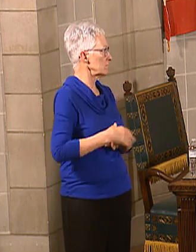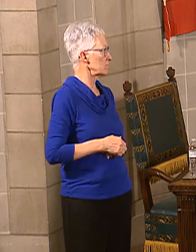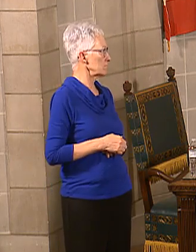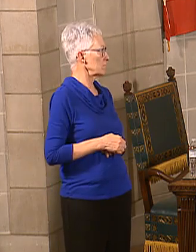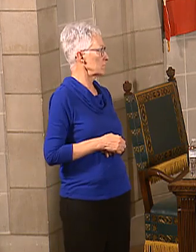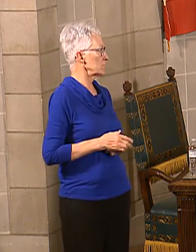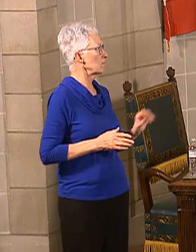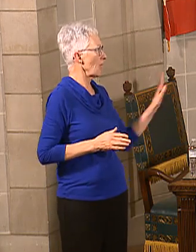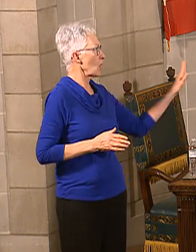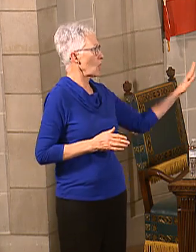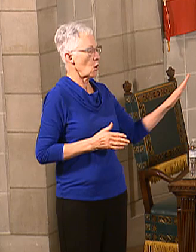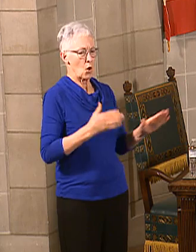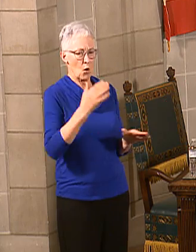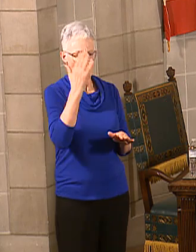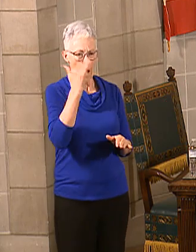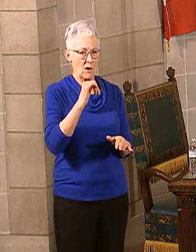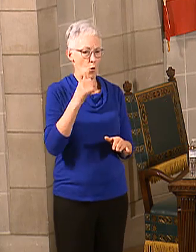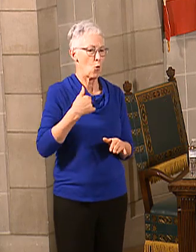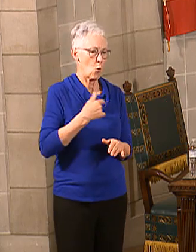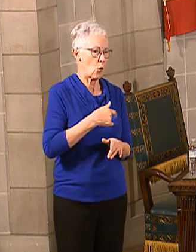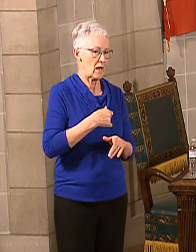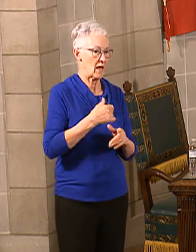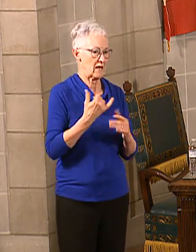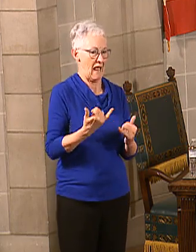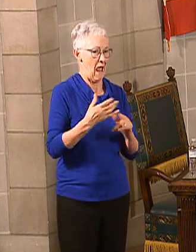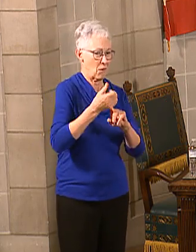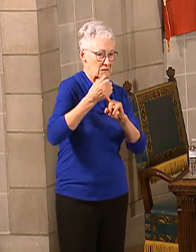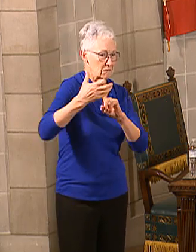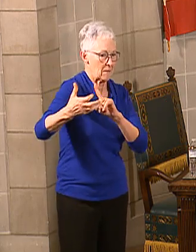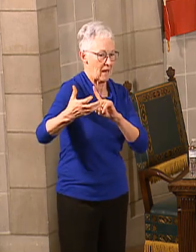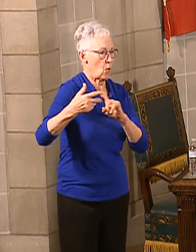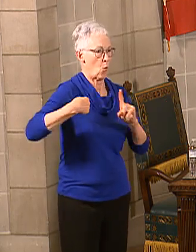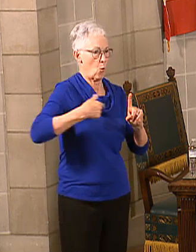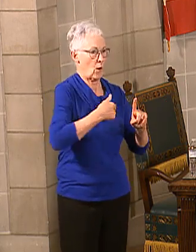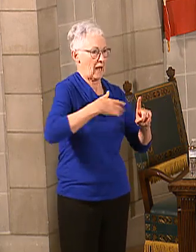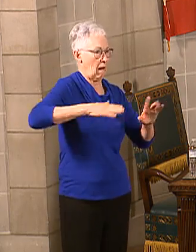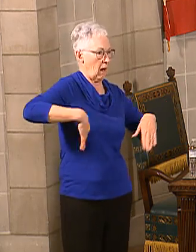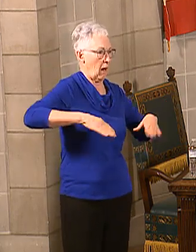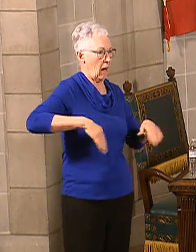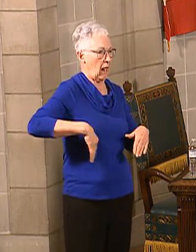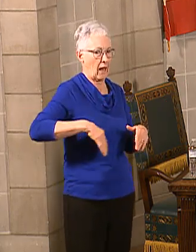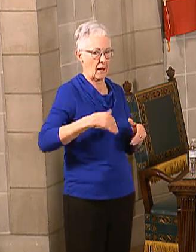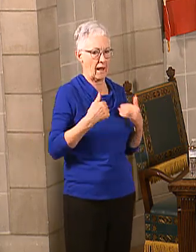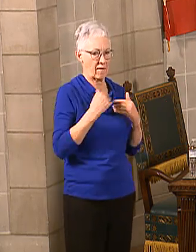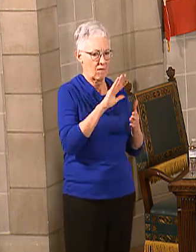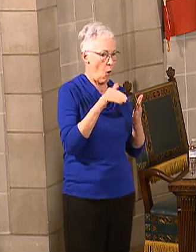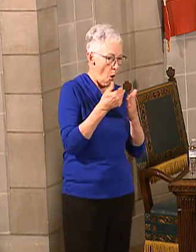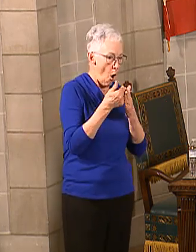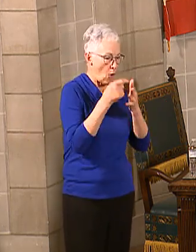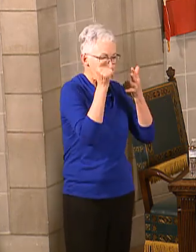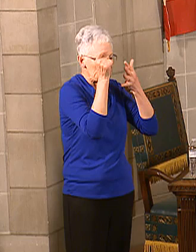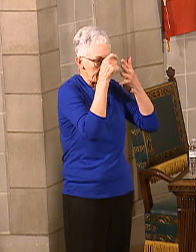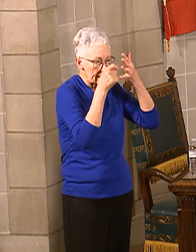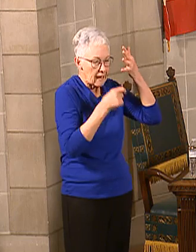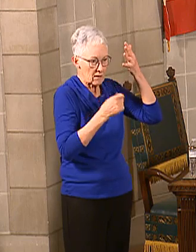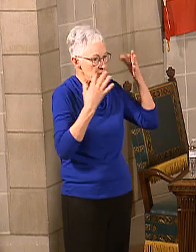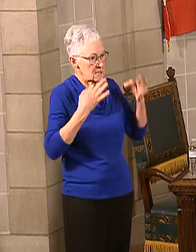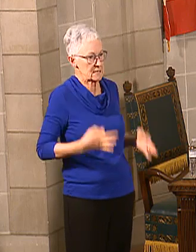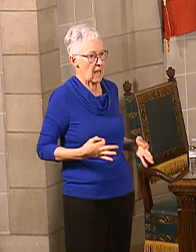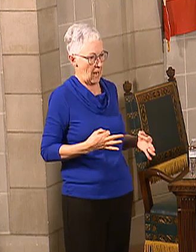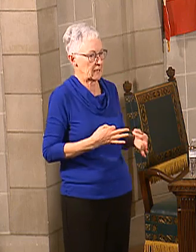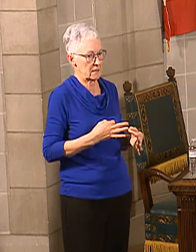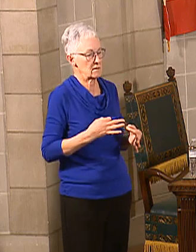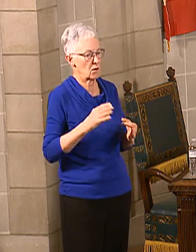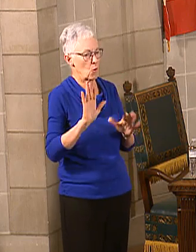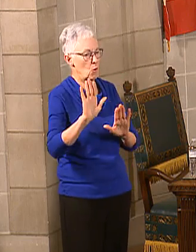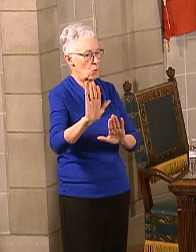all worked together without that, and we'll give you more details as we're ready to go on that. Before you interrupt, can I ask you a question just about, what's holding back? We have a